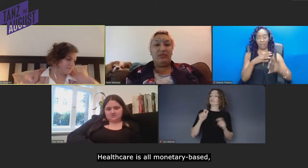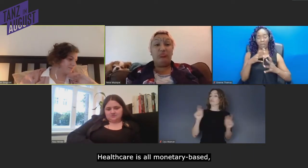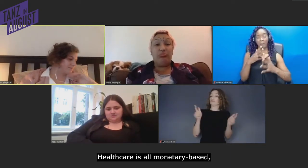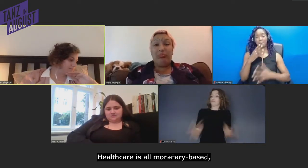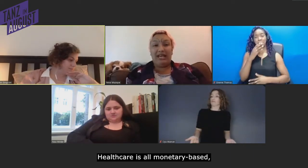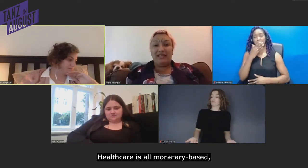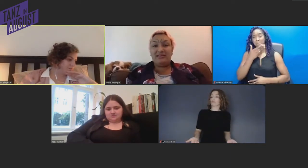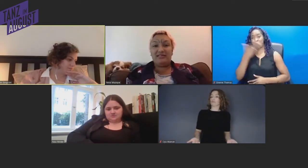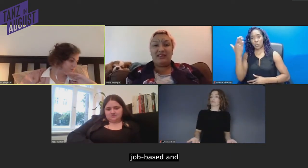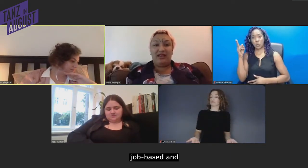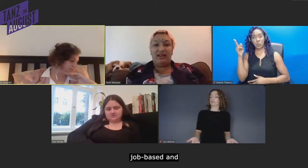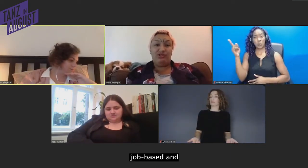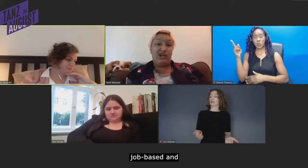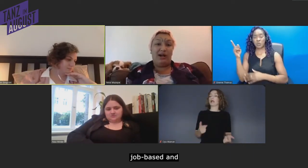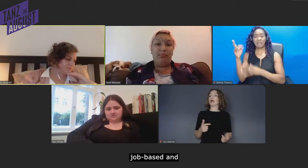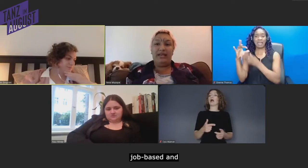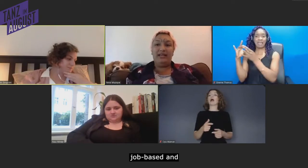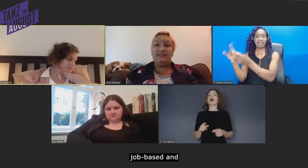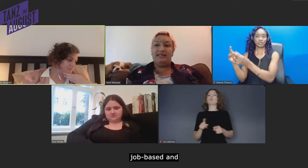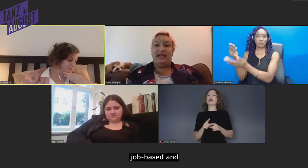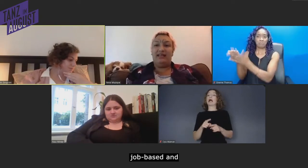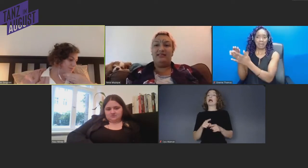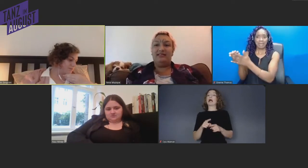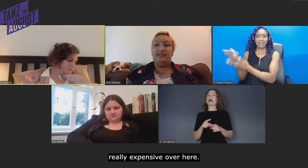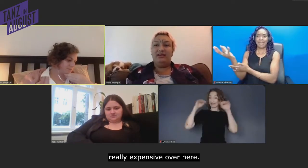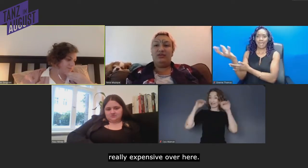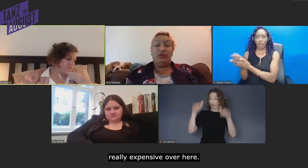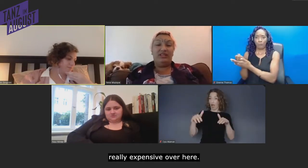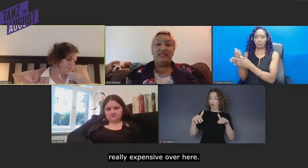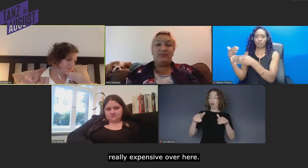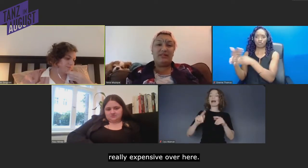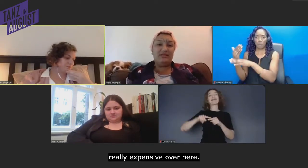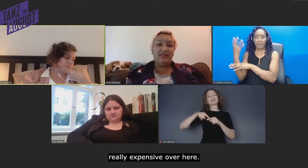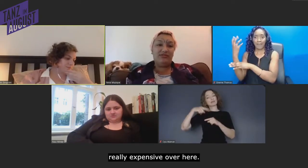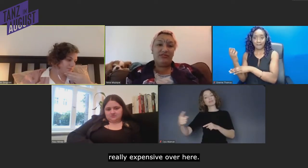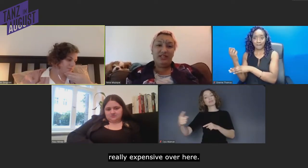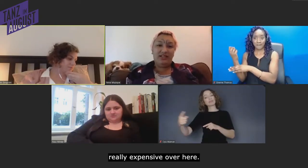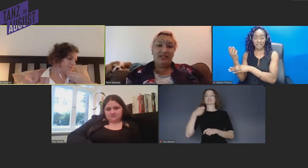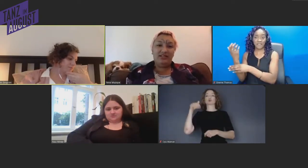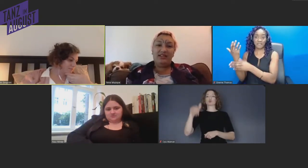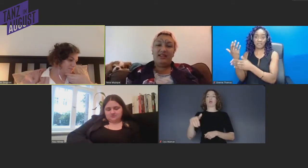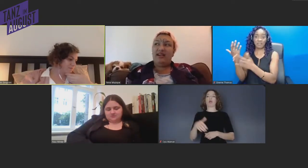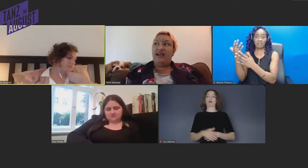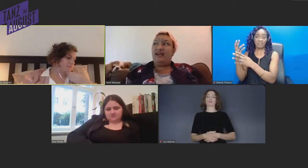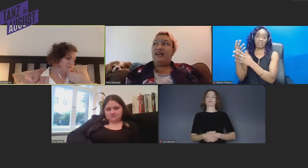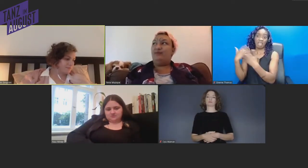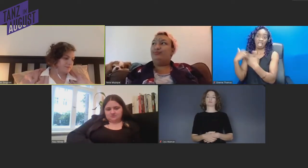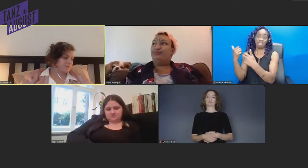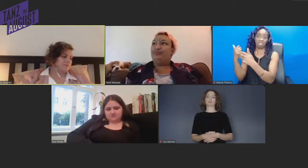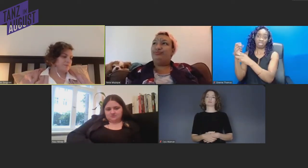monetary based, job based, and really expensive here.